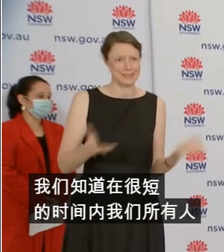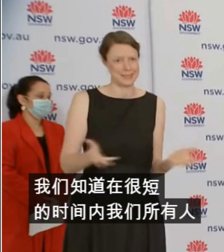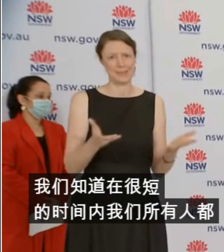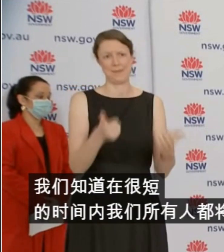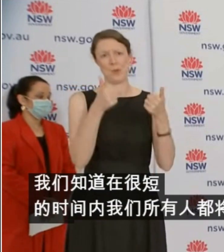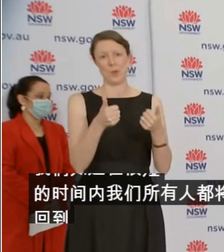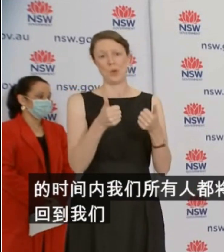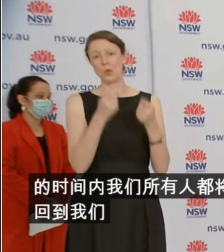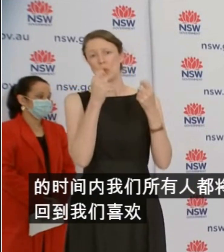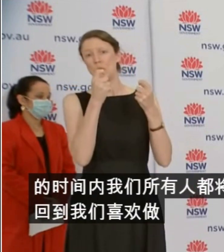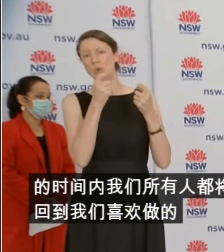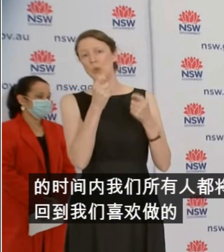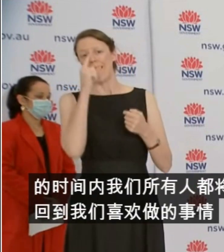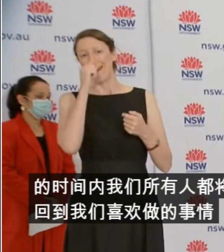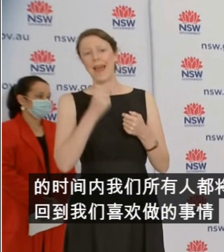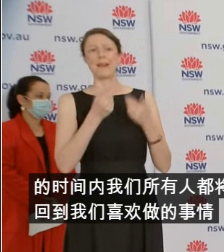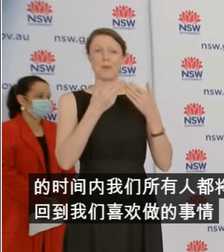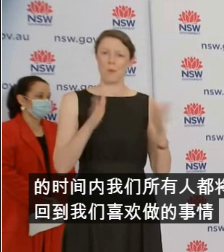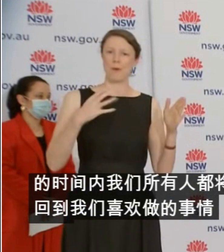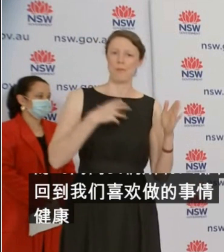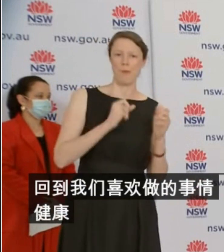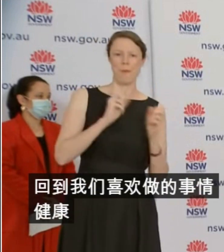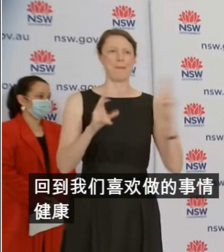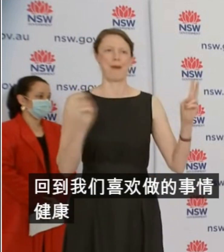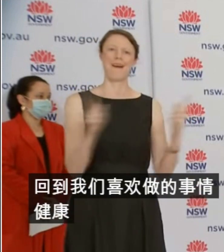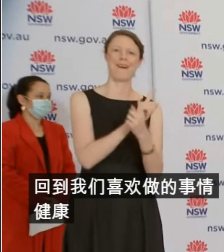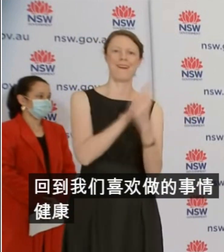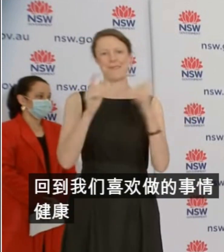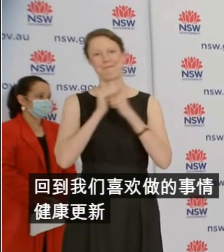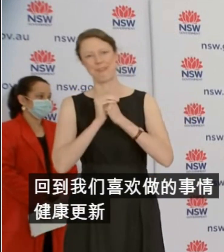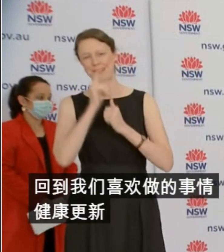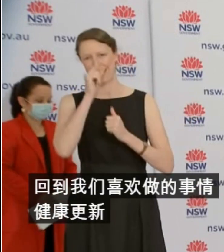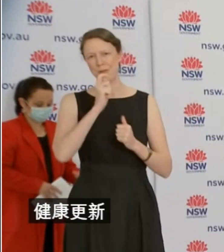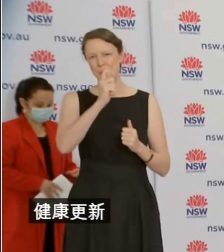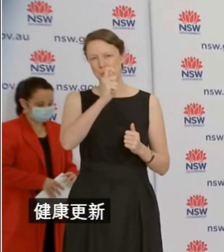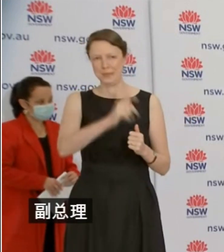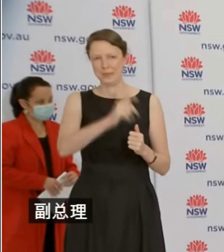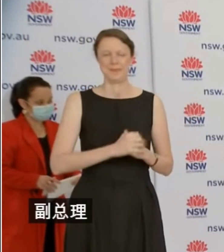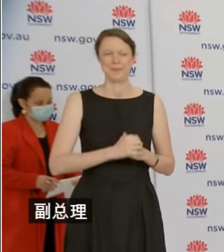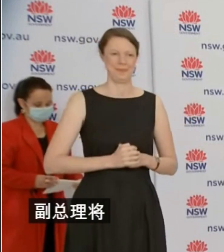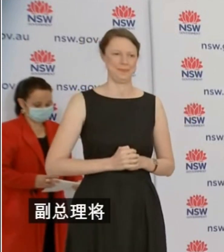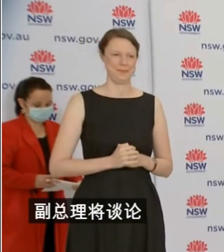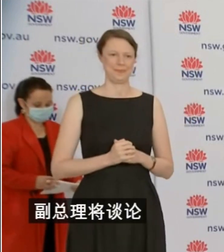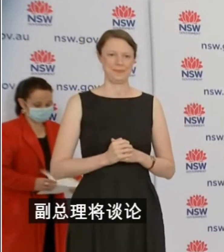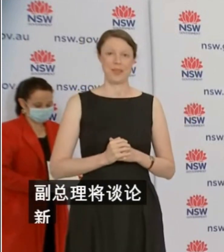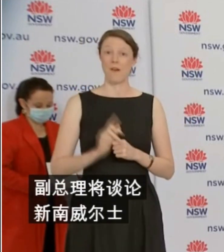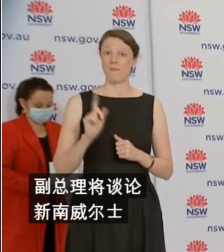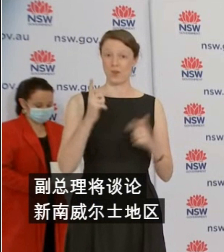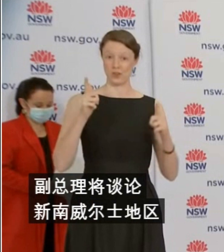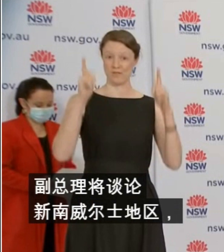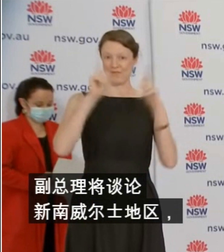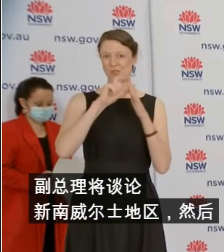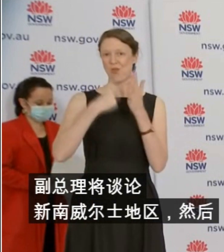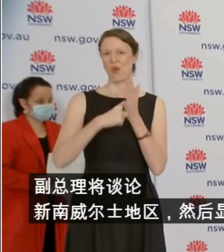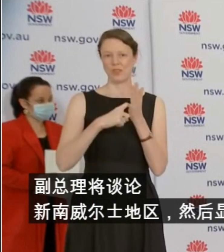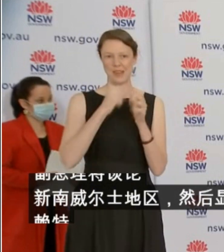that all of us will be able to get back to what we enjoy doing. Dr. Gale will now give the health update. The Deputy Premier will talk about regional New South Wales,